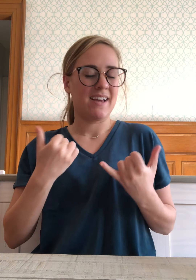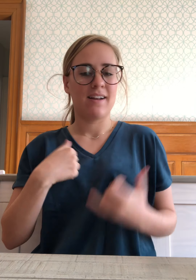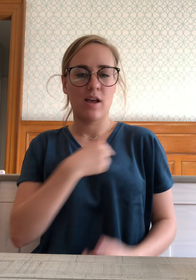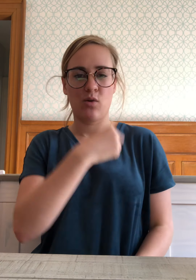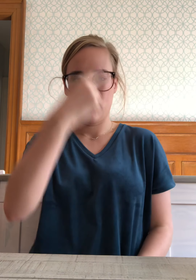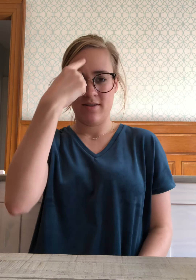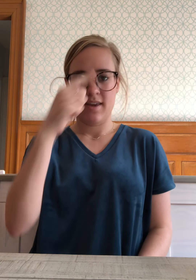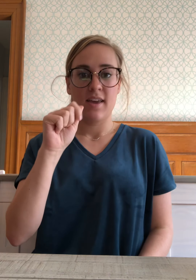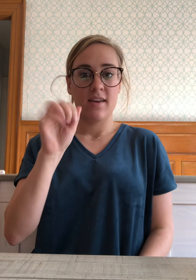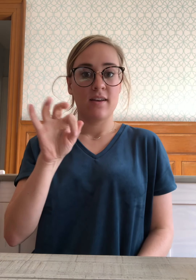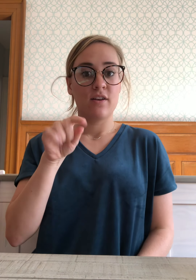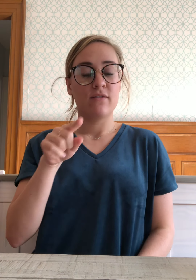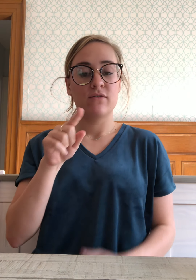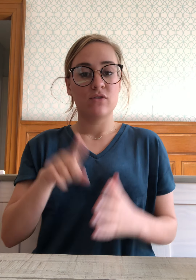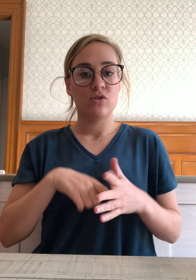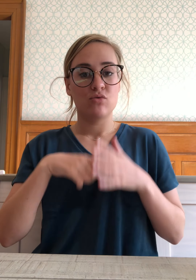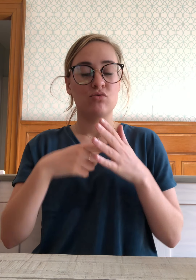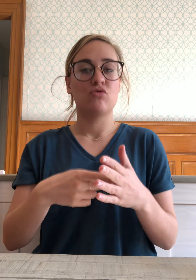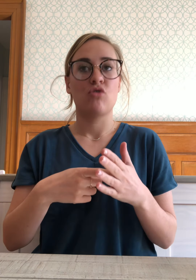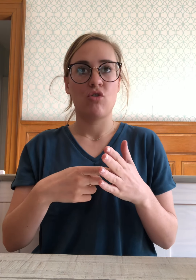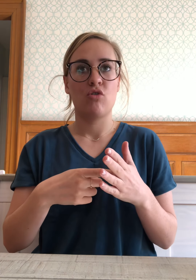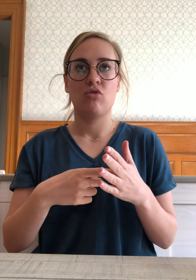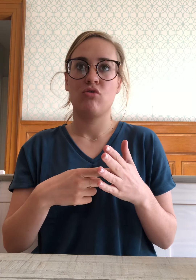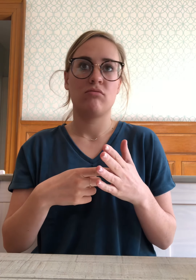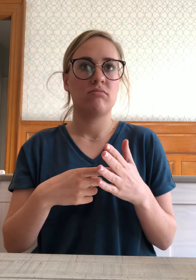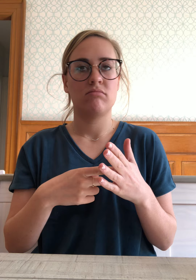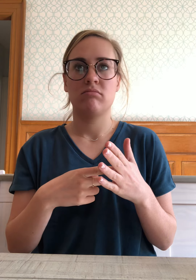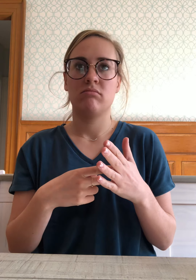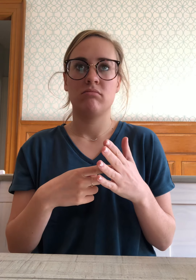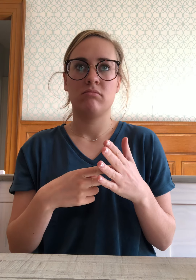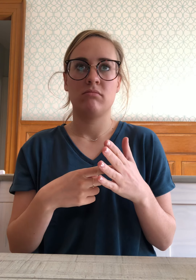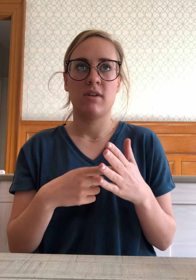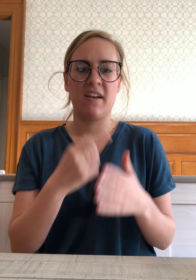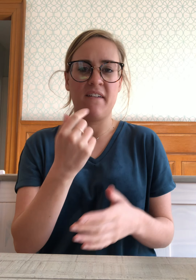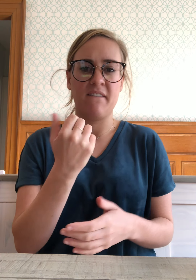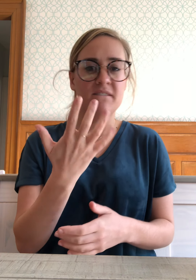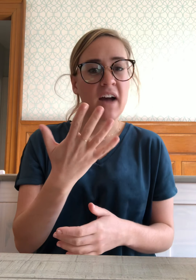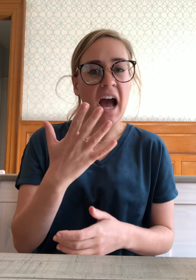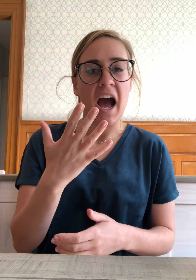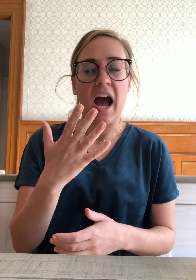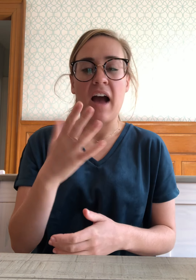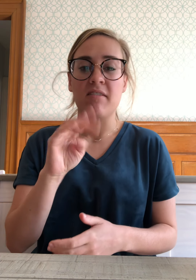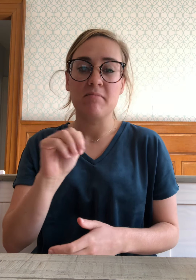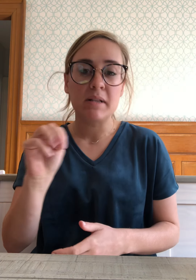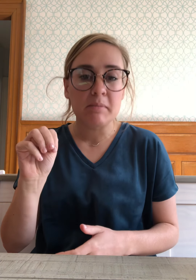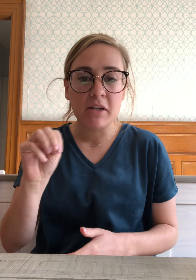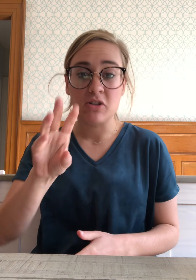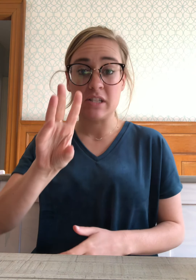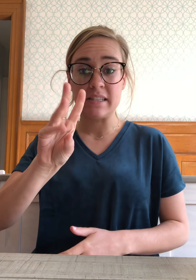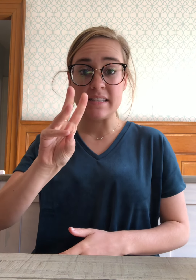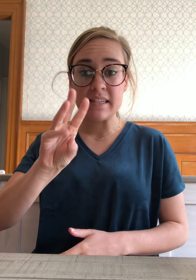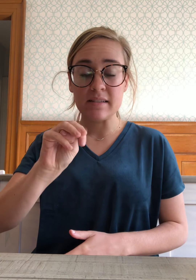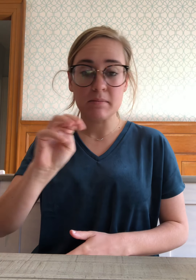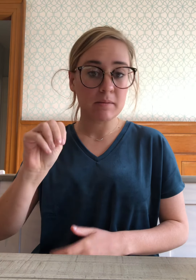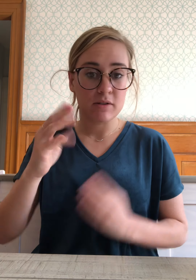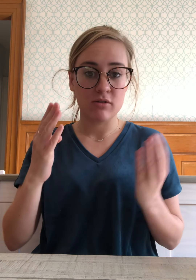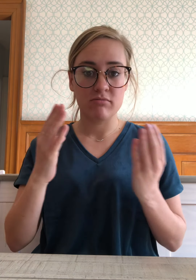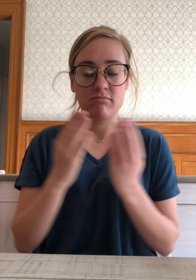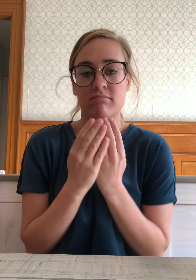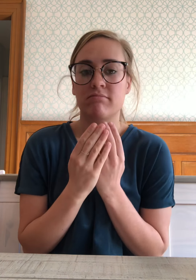start approaching 5, 6, or more millimeters of crowding, especially in the lower arch, you're headed in the direction, or